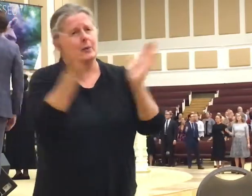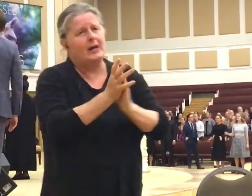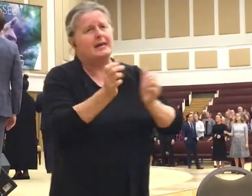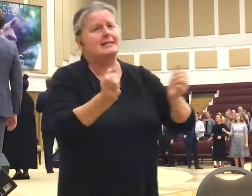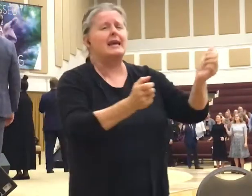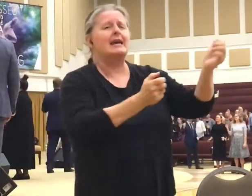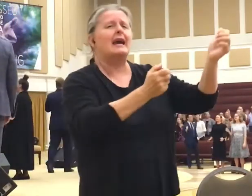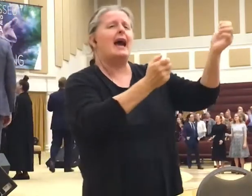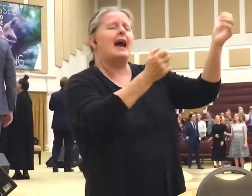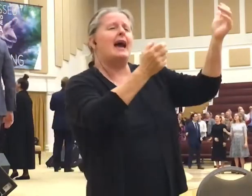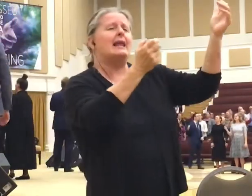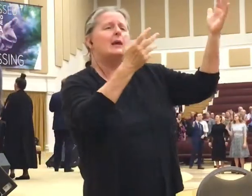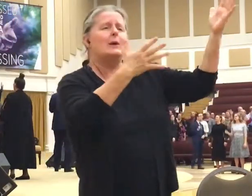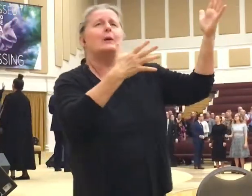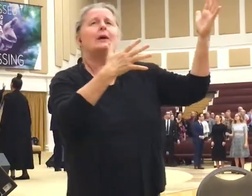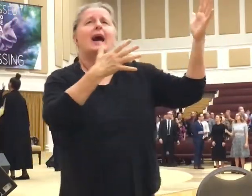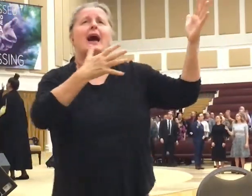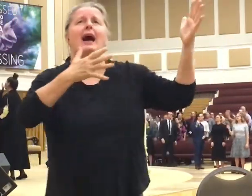hallelujah. We sing